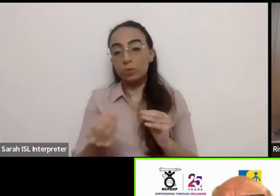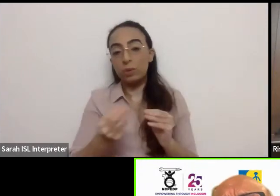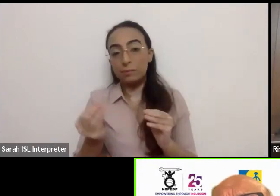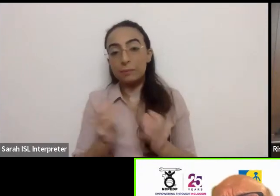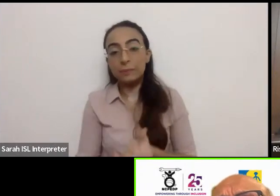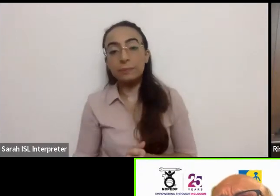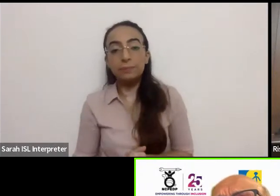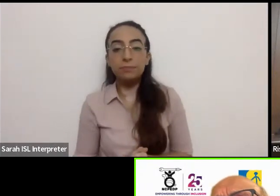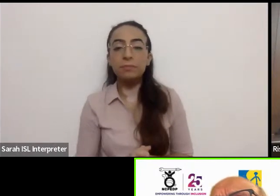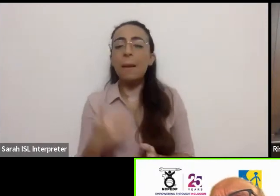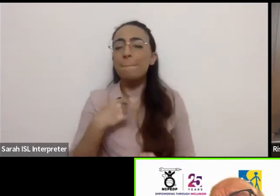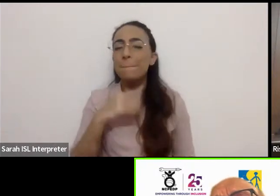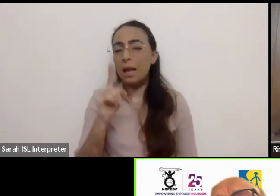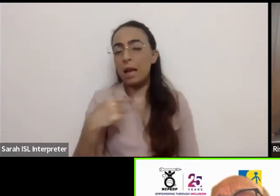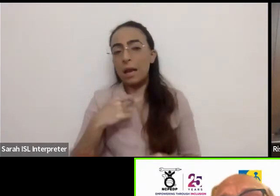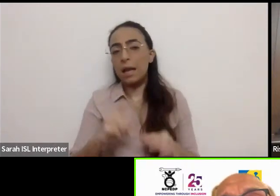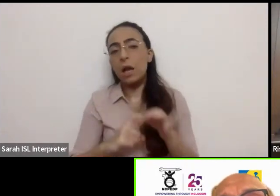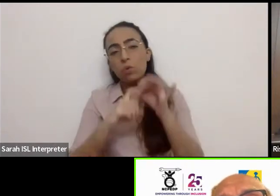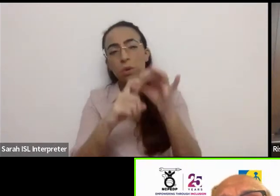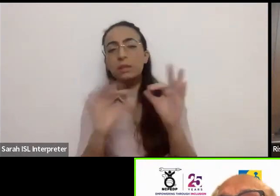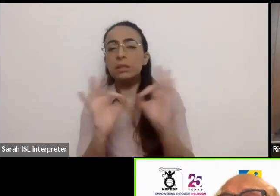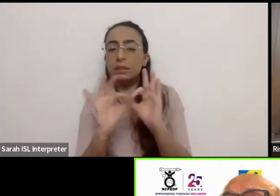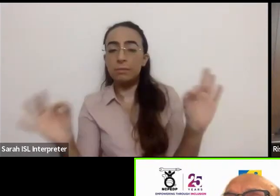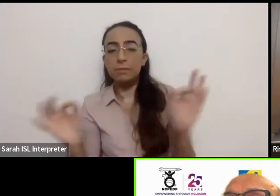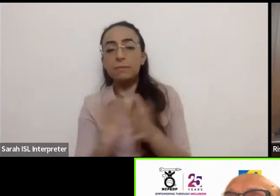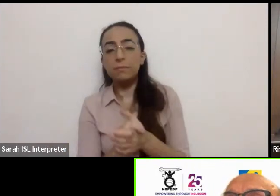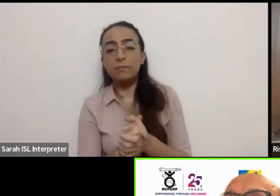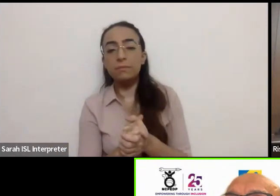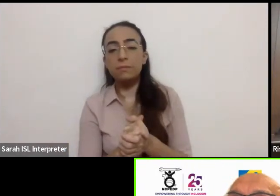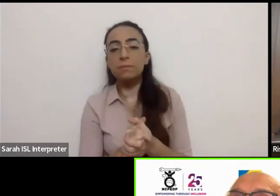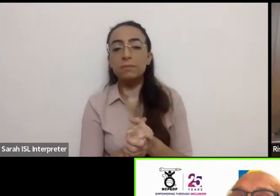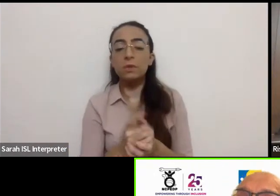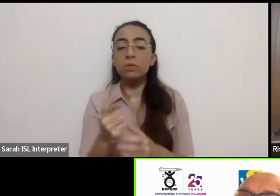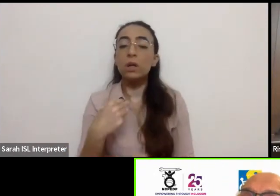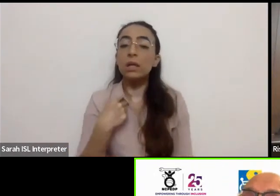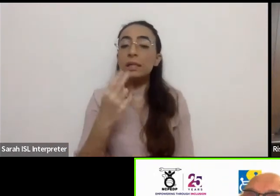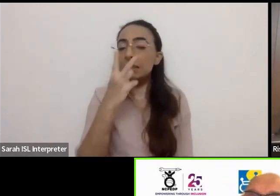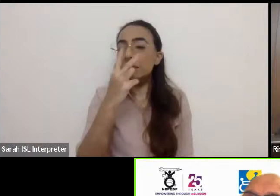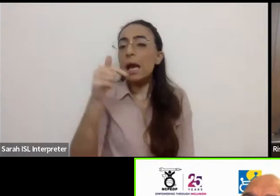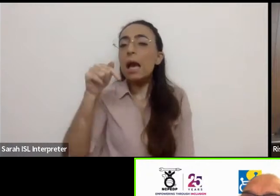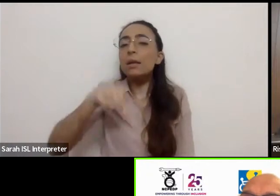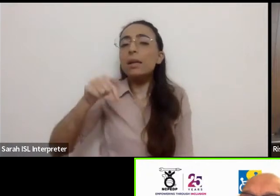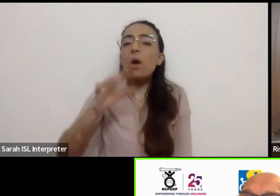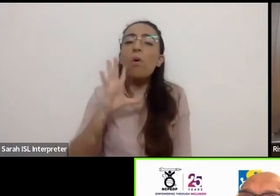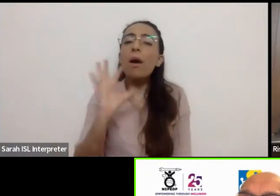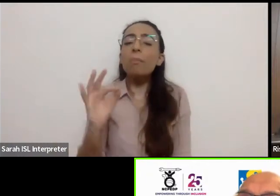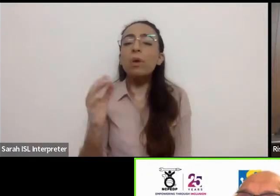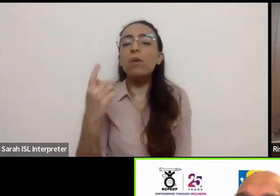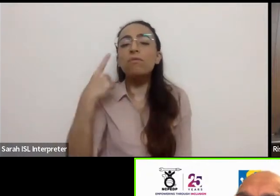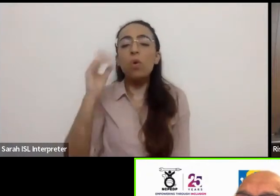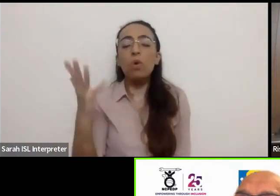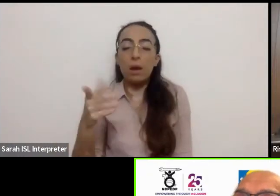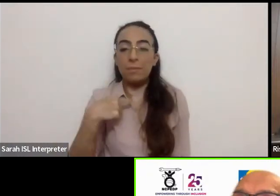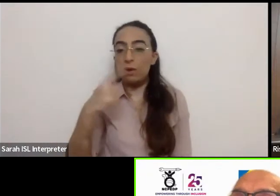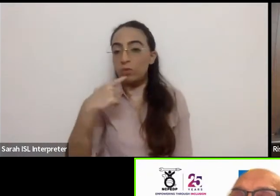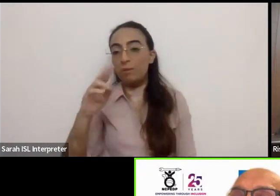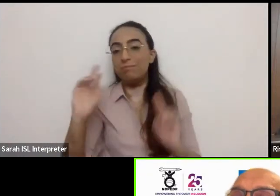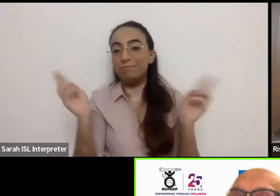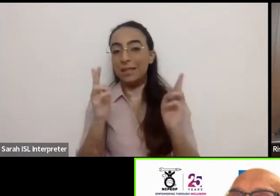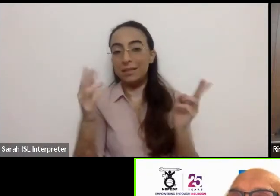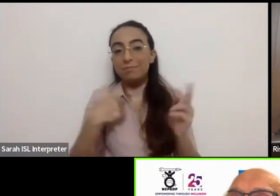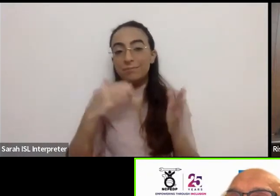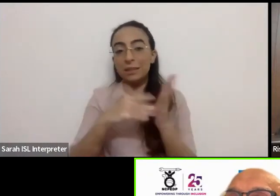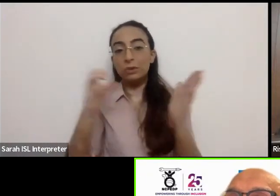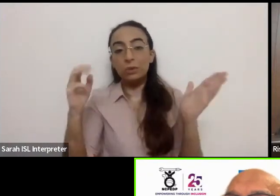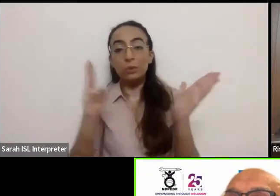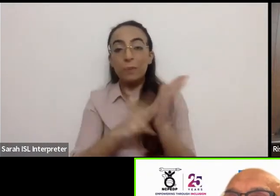more general question. There are, you look at the priorities today. Everyone on this call and this Zoom is